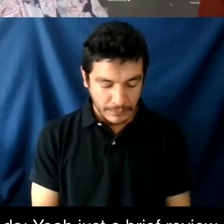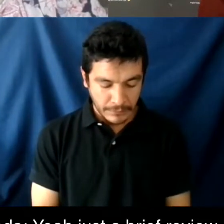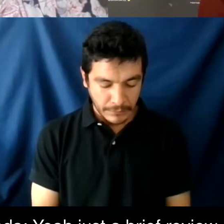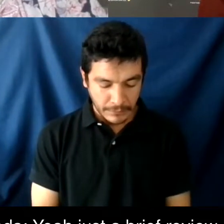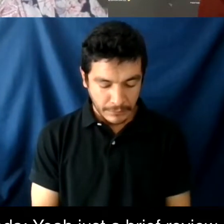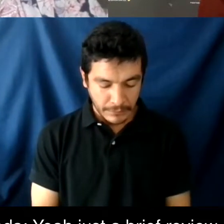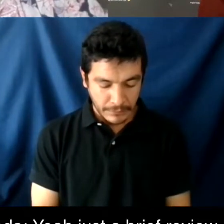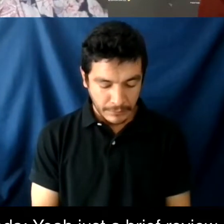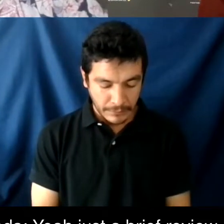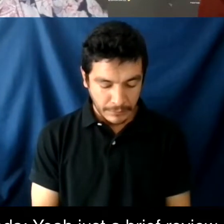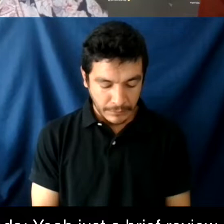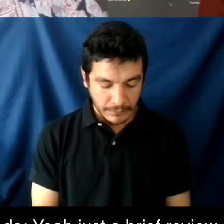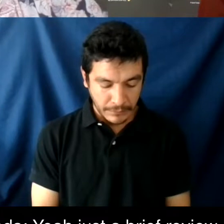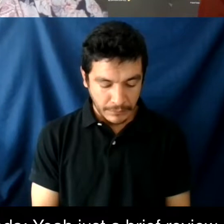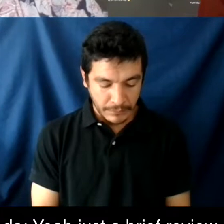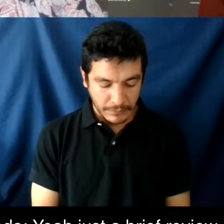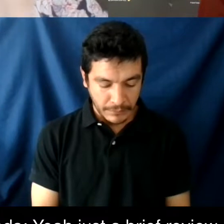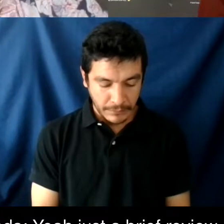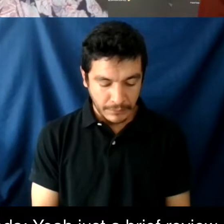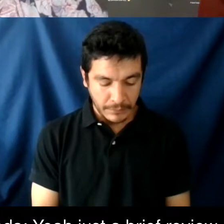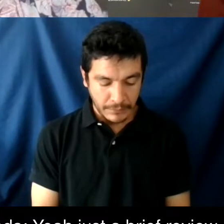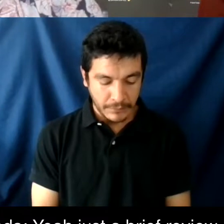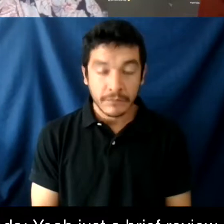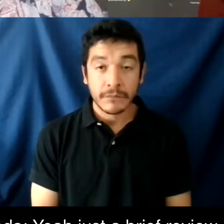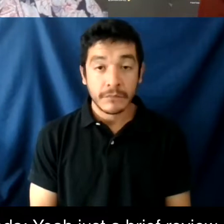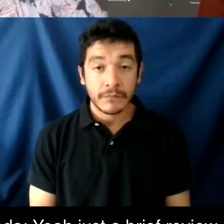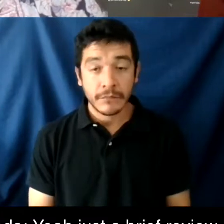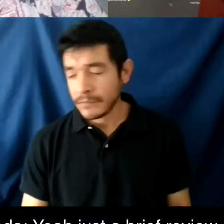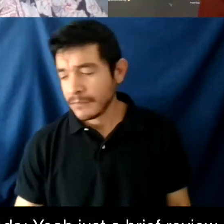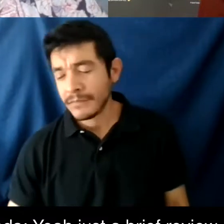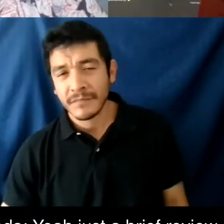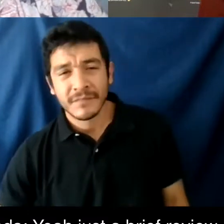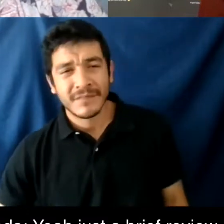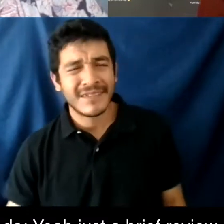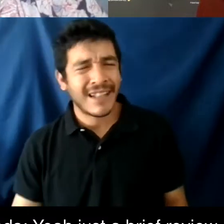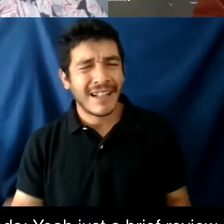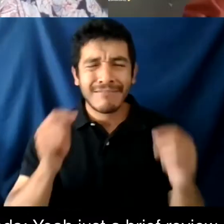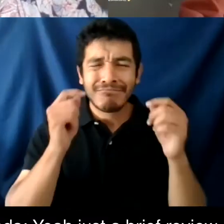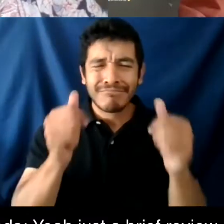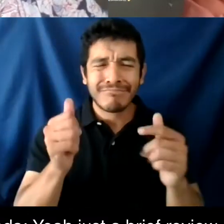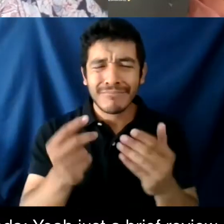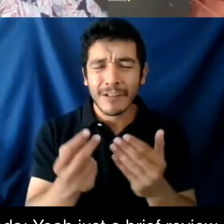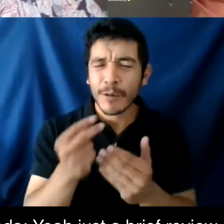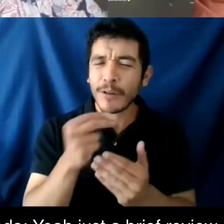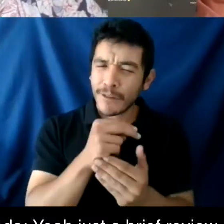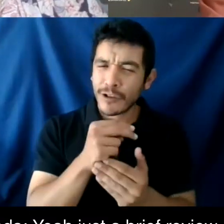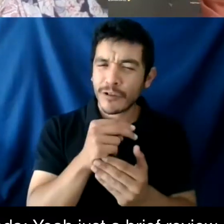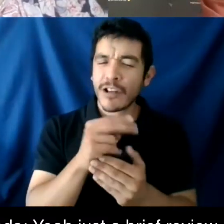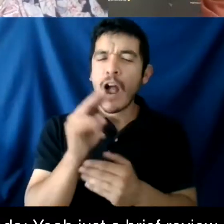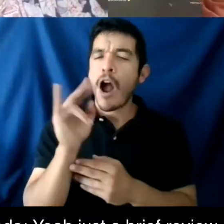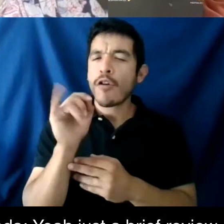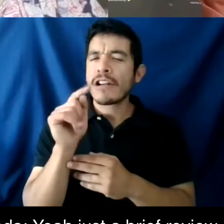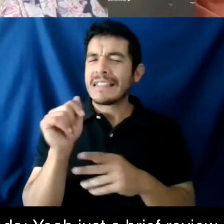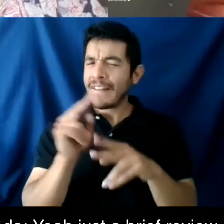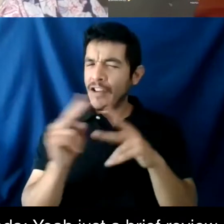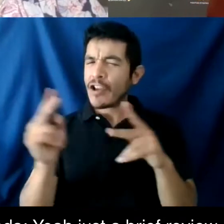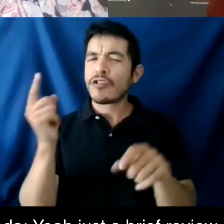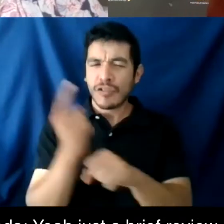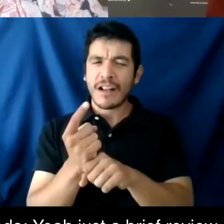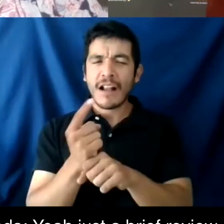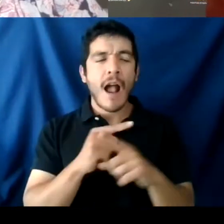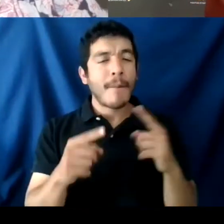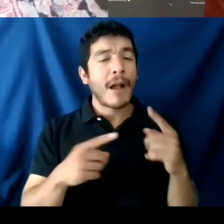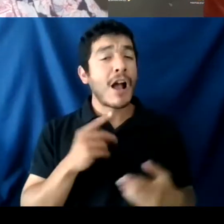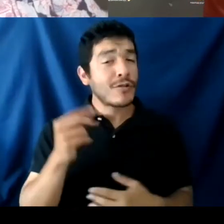Yeah, just a brief review. I think Krista's very right, but I do think